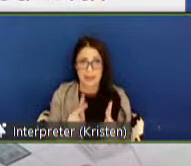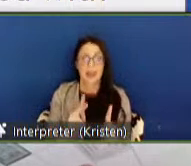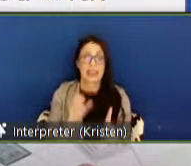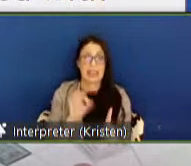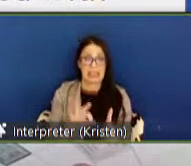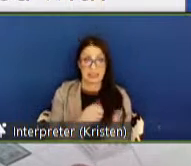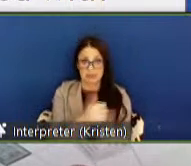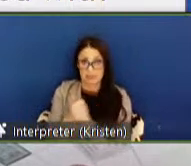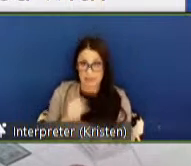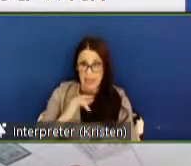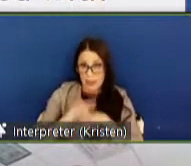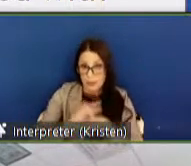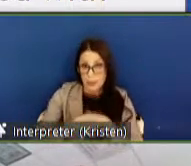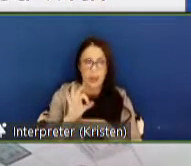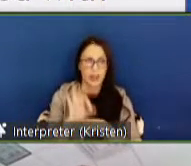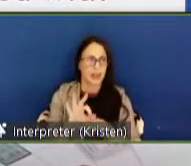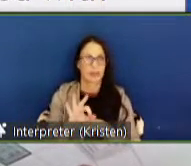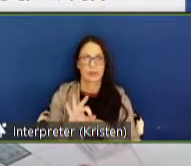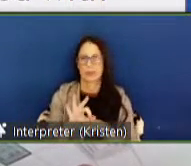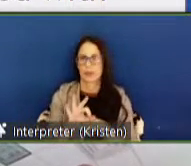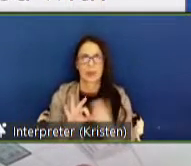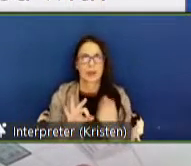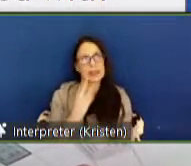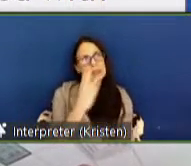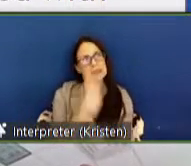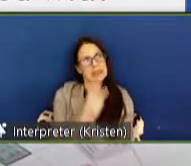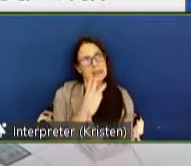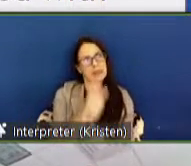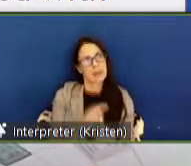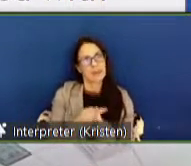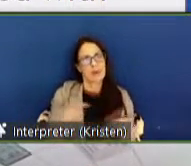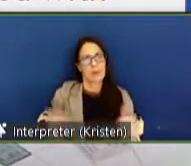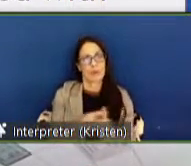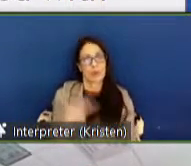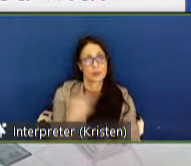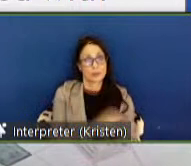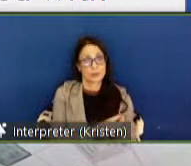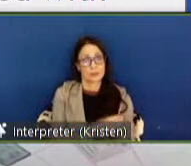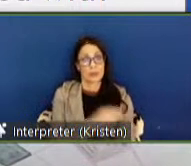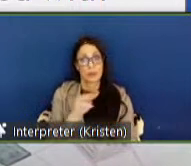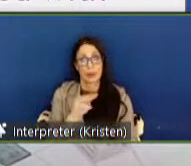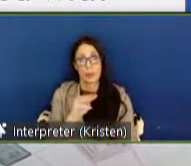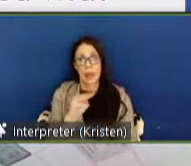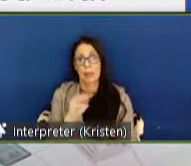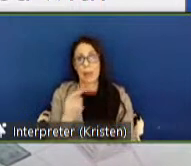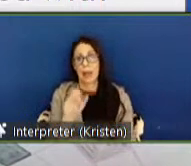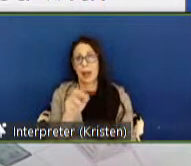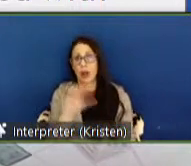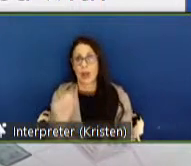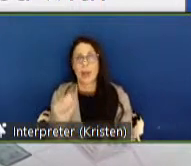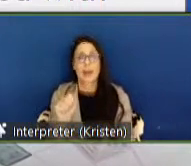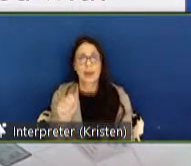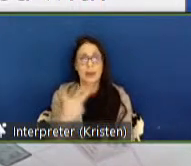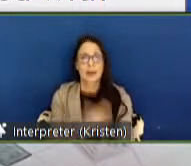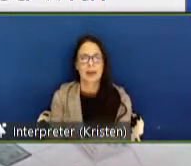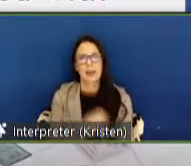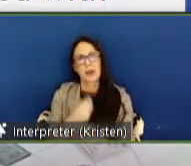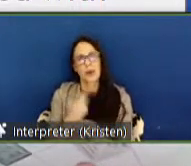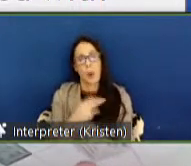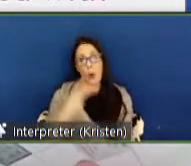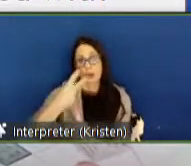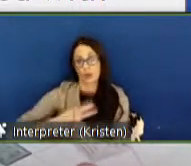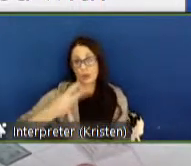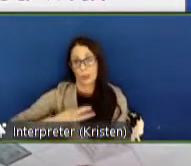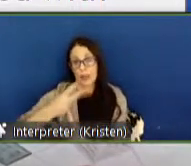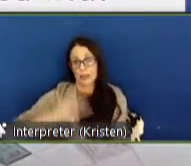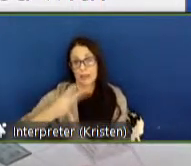than 6 months out from your second dose of an mRNA vaccine, or more than 2 months out from your dose